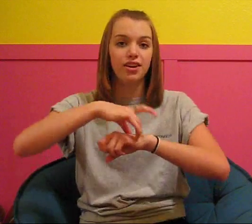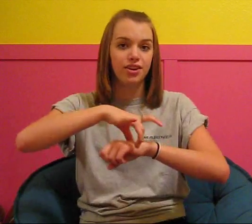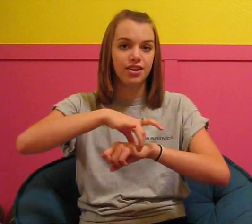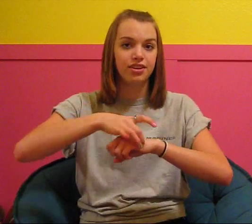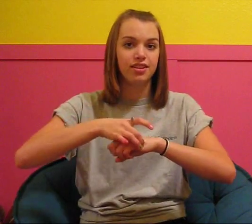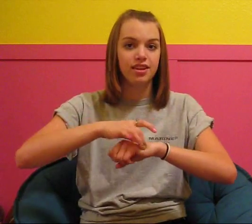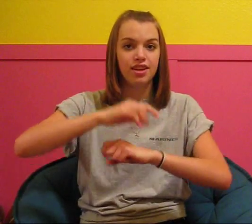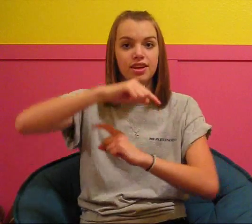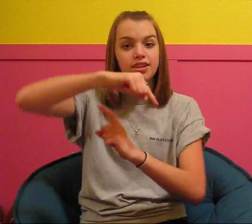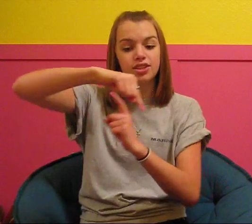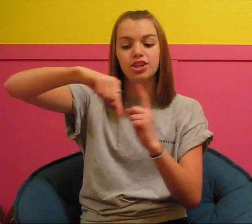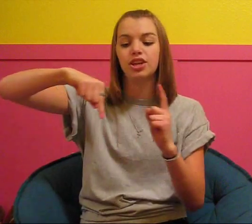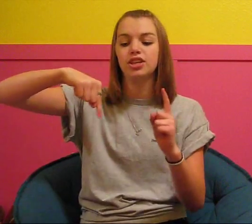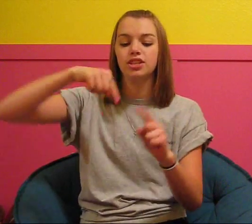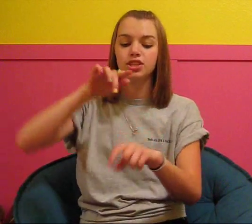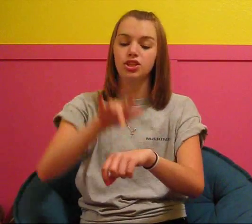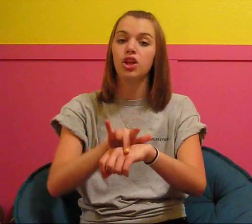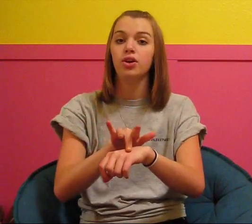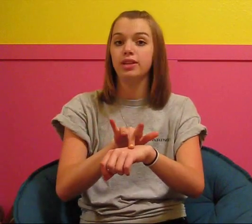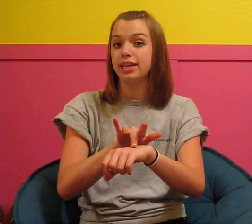Earth turns slowly.